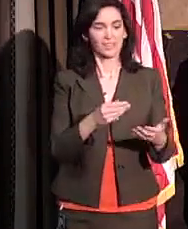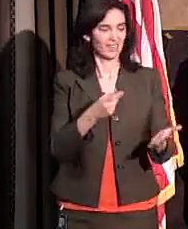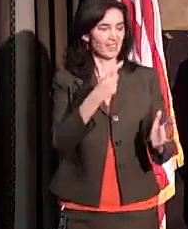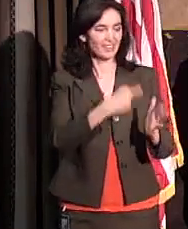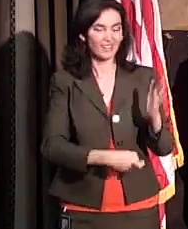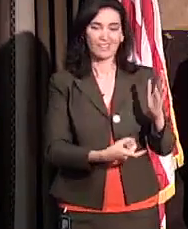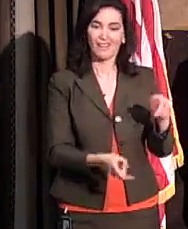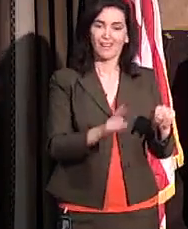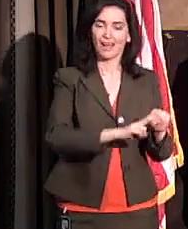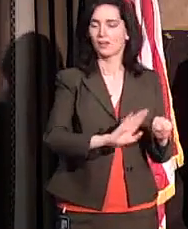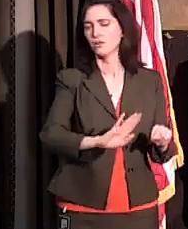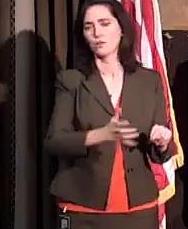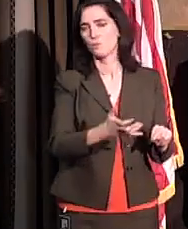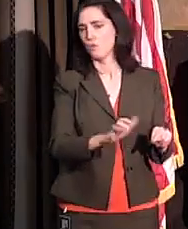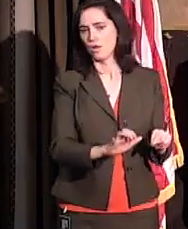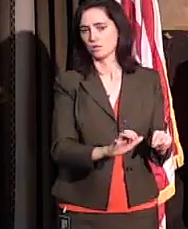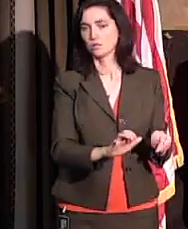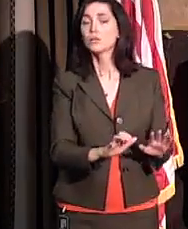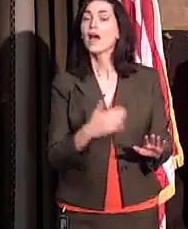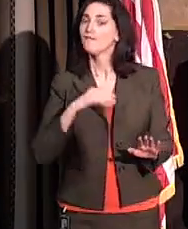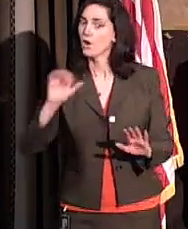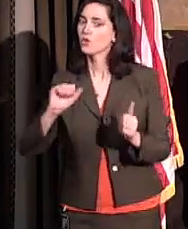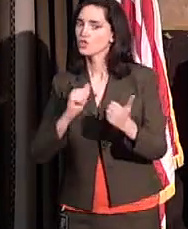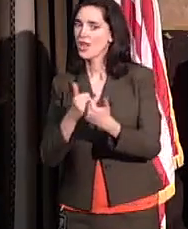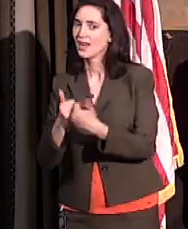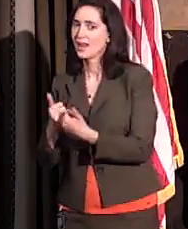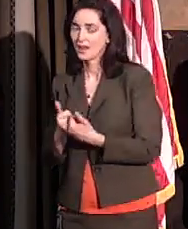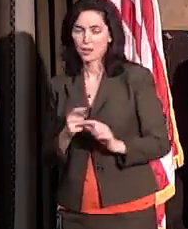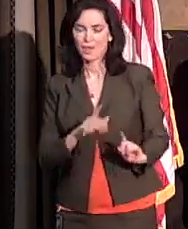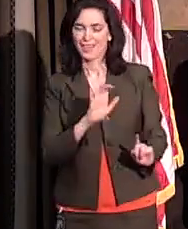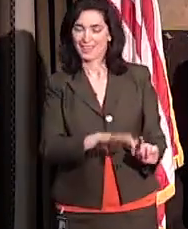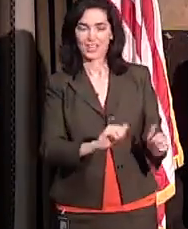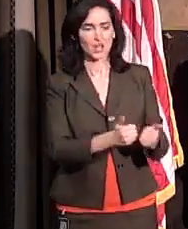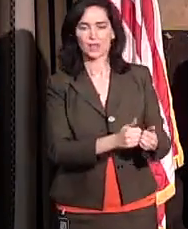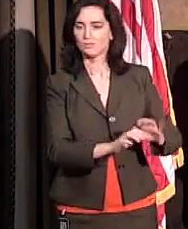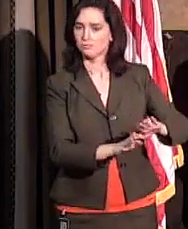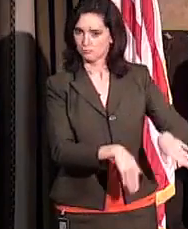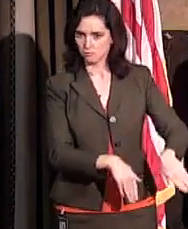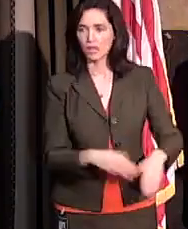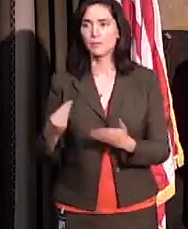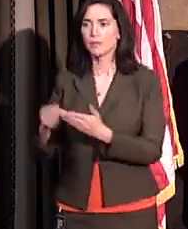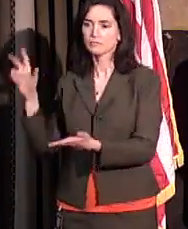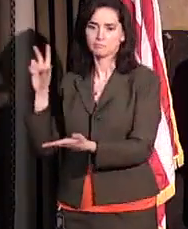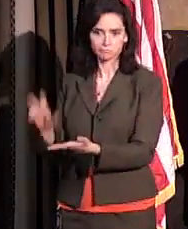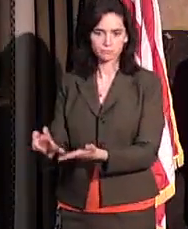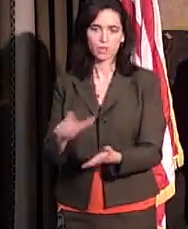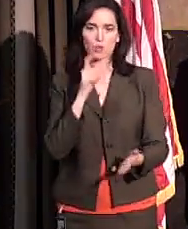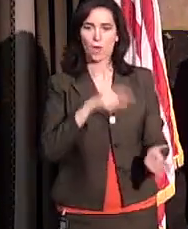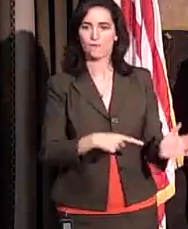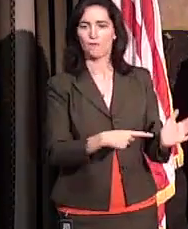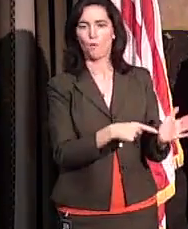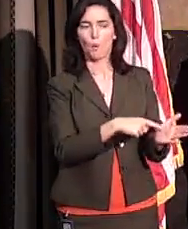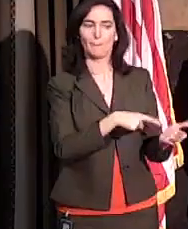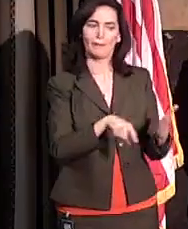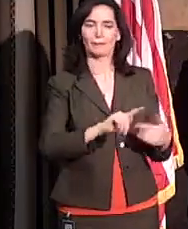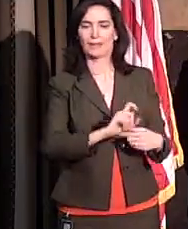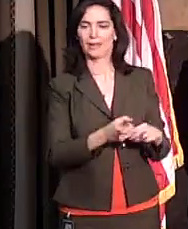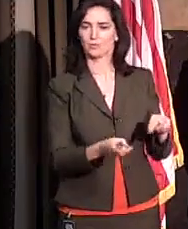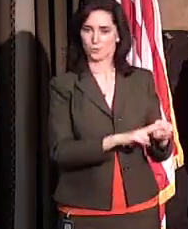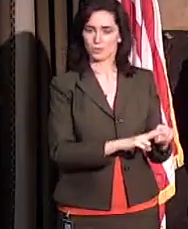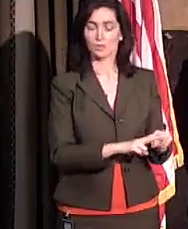There are many others, but that one helps tremendously in letting us do what we know best, which is our